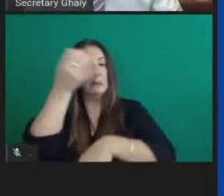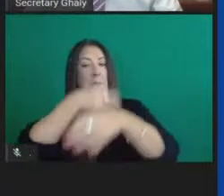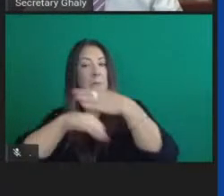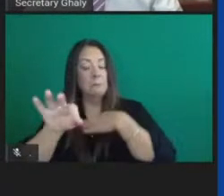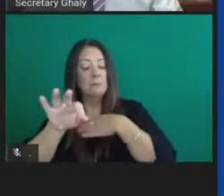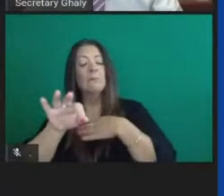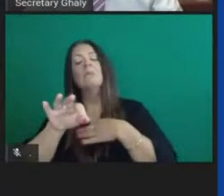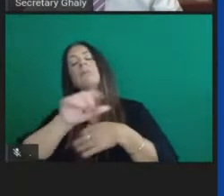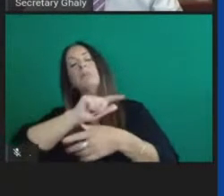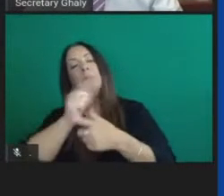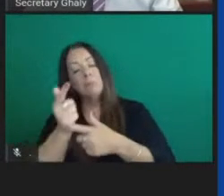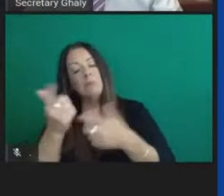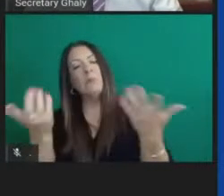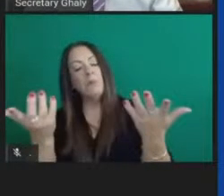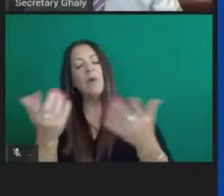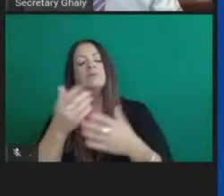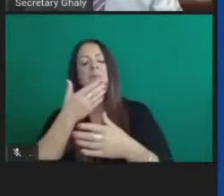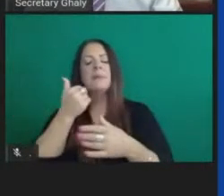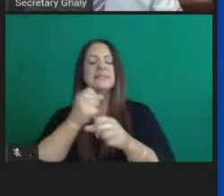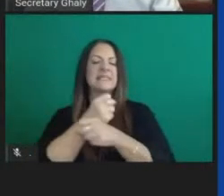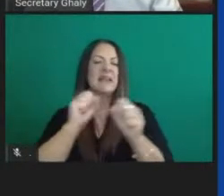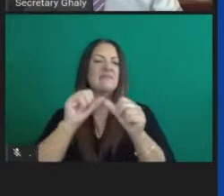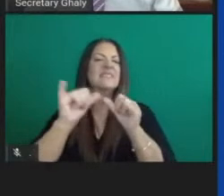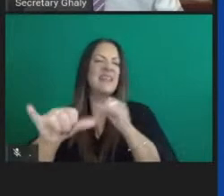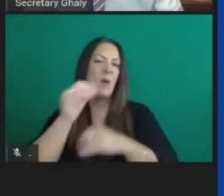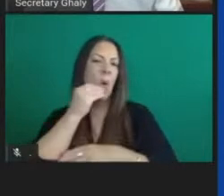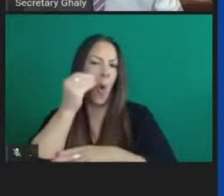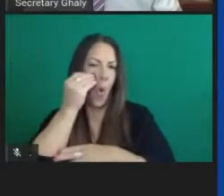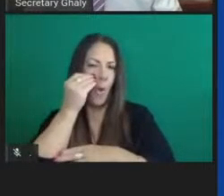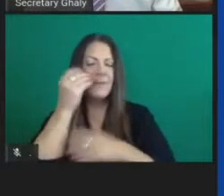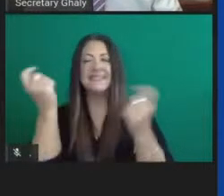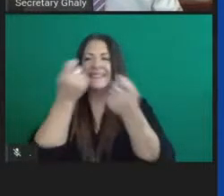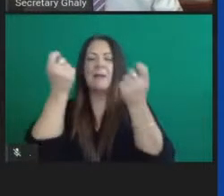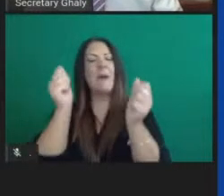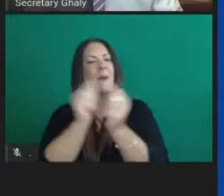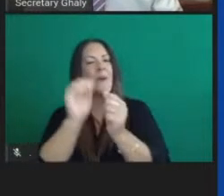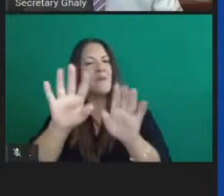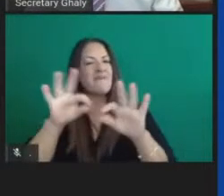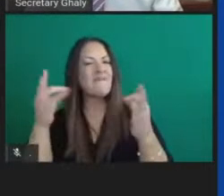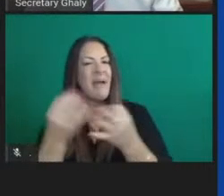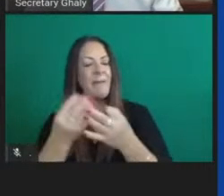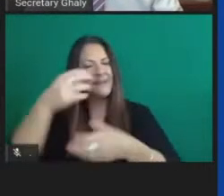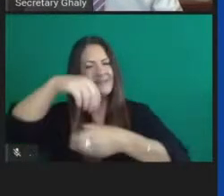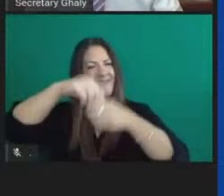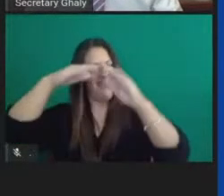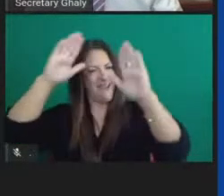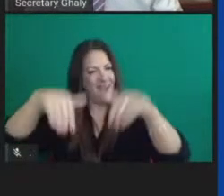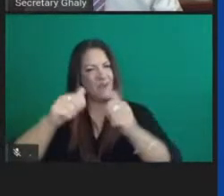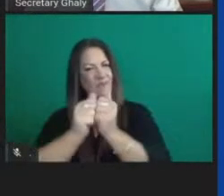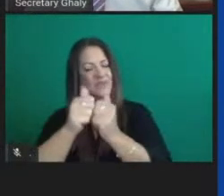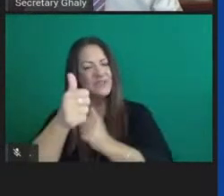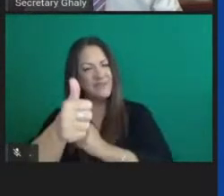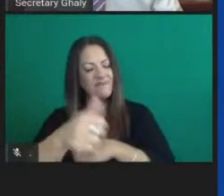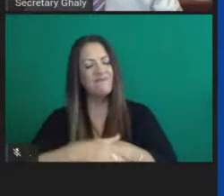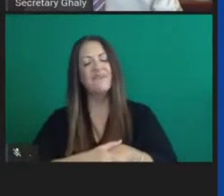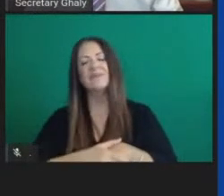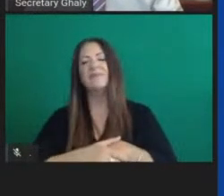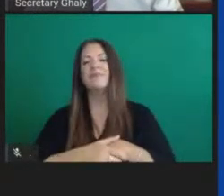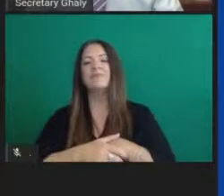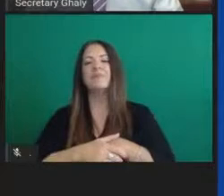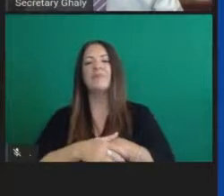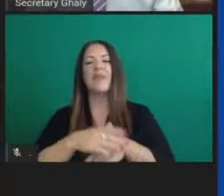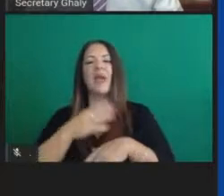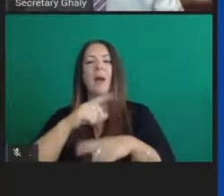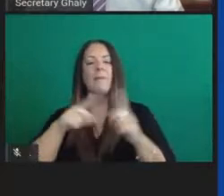way to celebrate is at home with your household or virtually. Virtual celebrations create a number of new opportunities for how